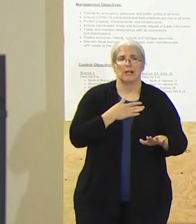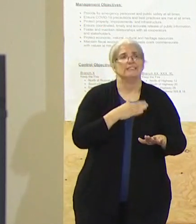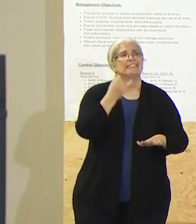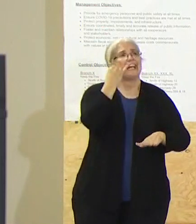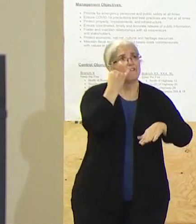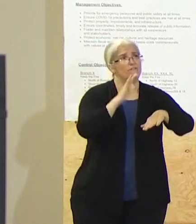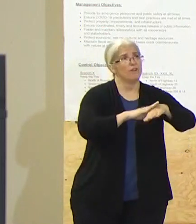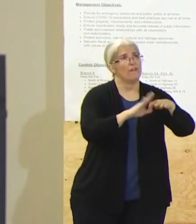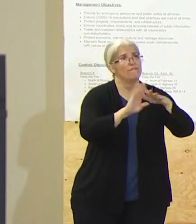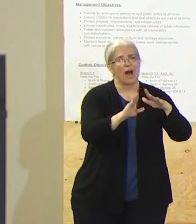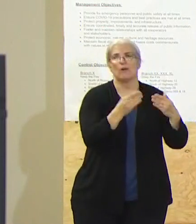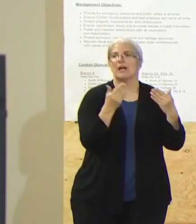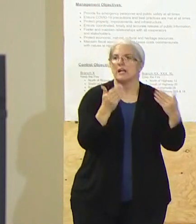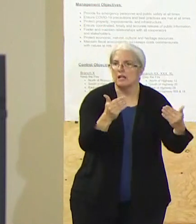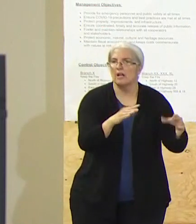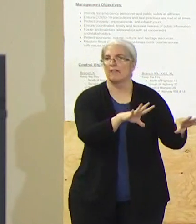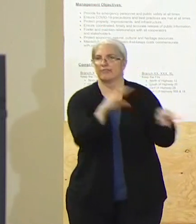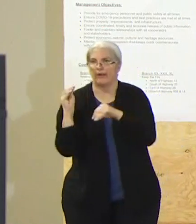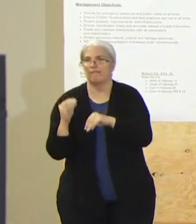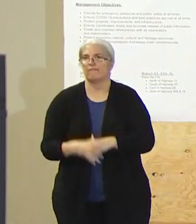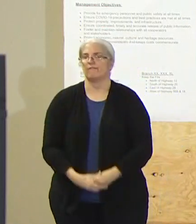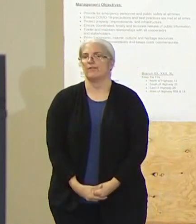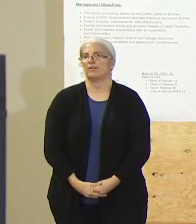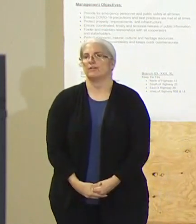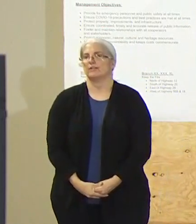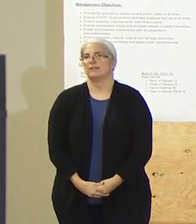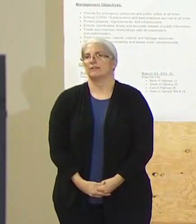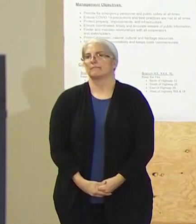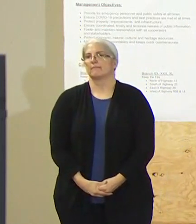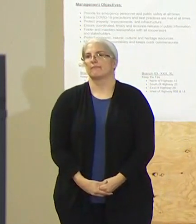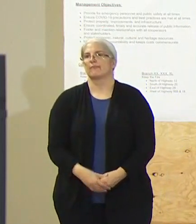that, I don't know, I belabored my time,